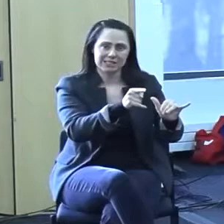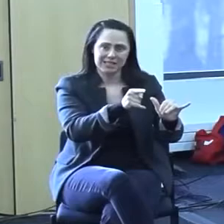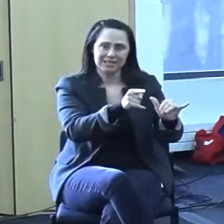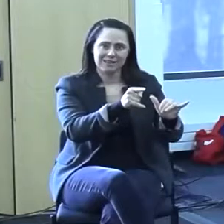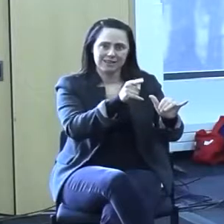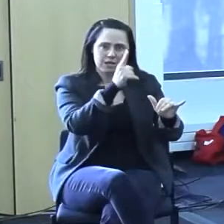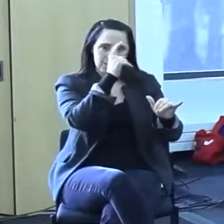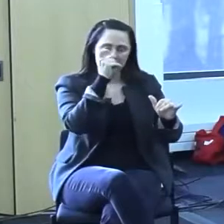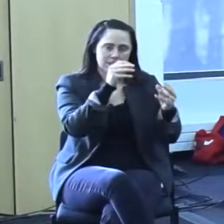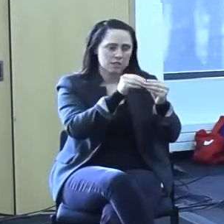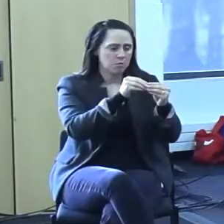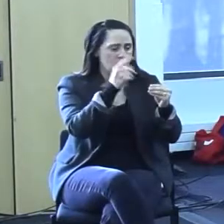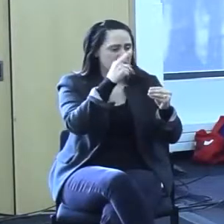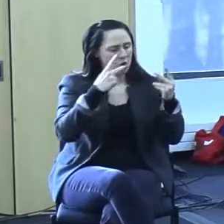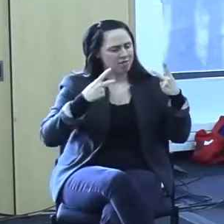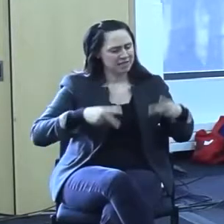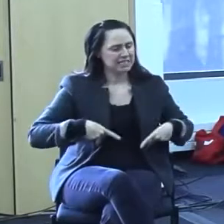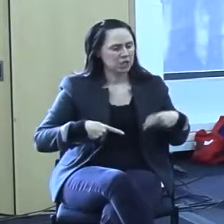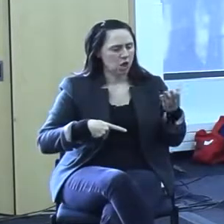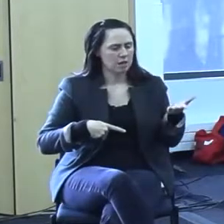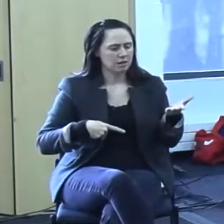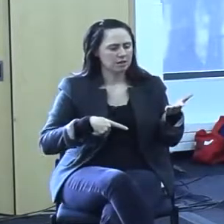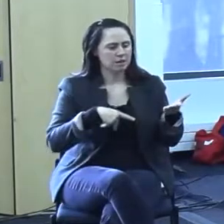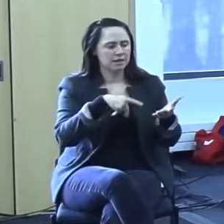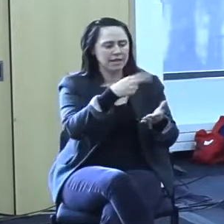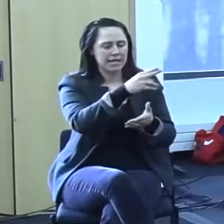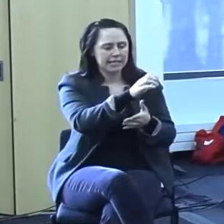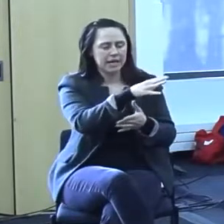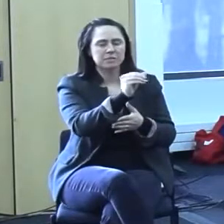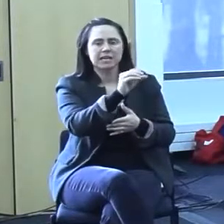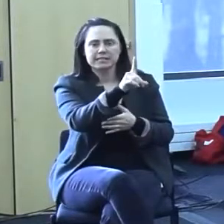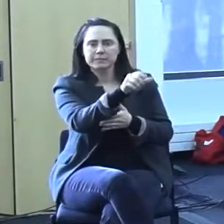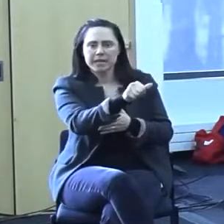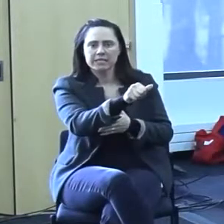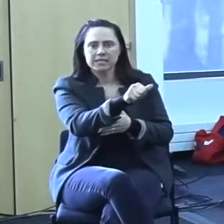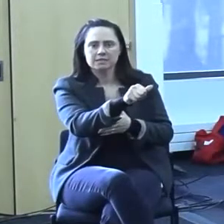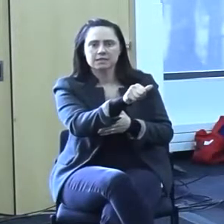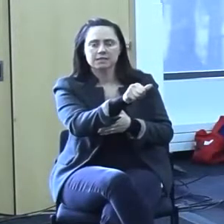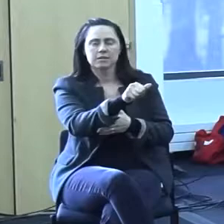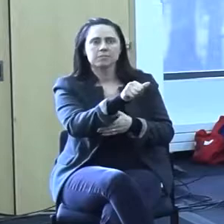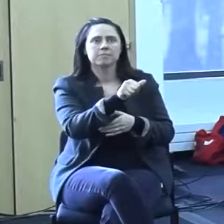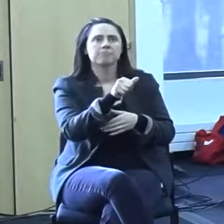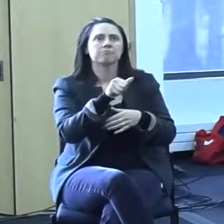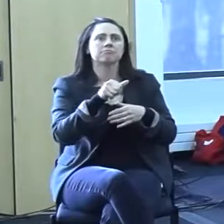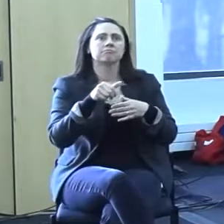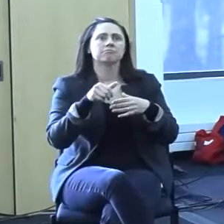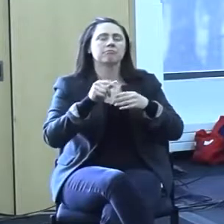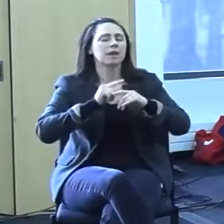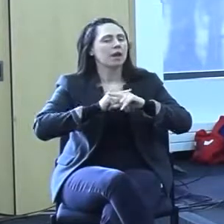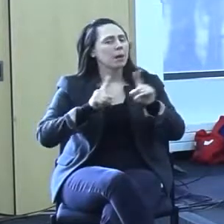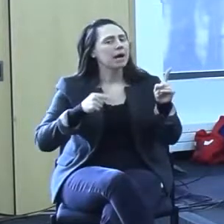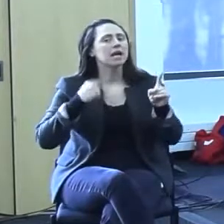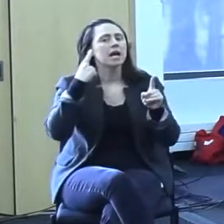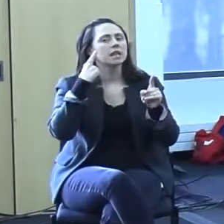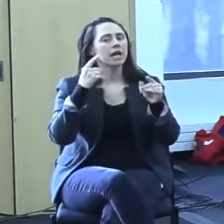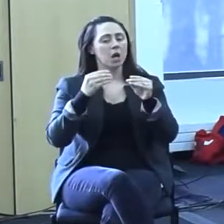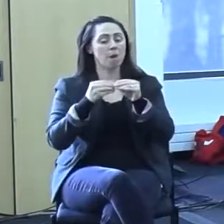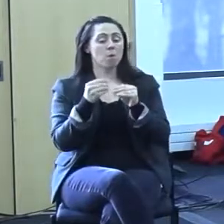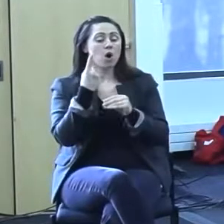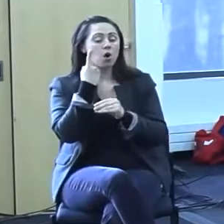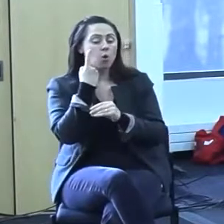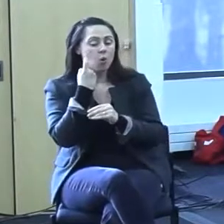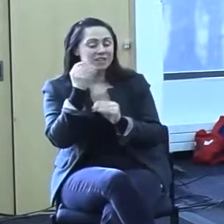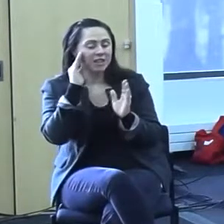more for physical handicaps and disabilities. But I think more recently